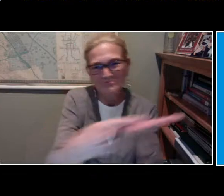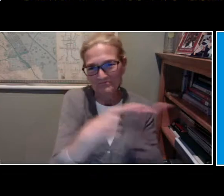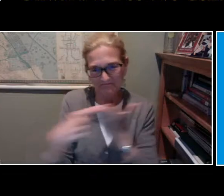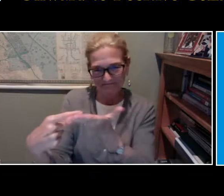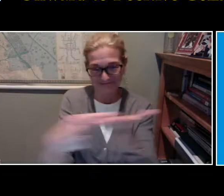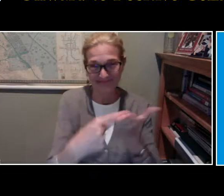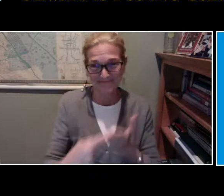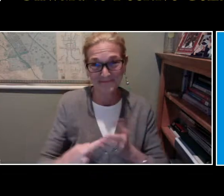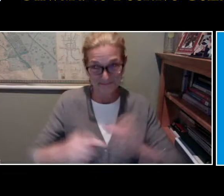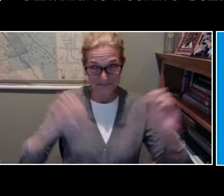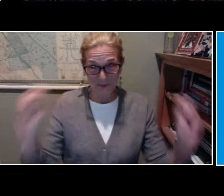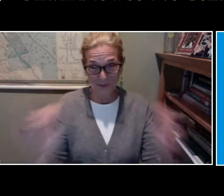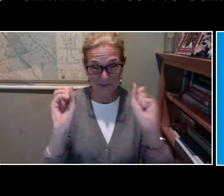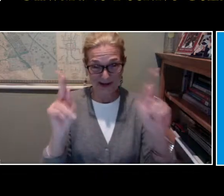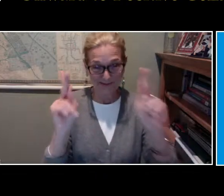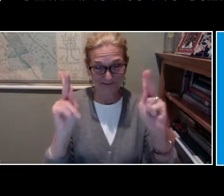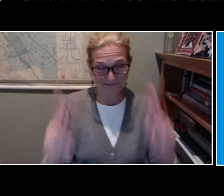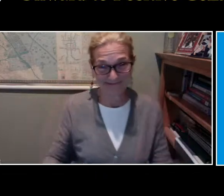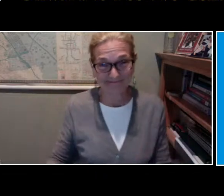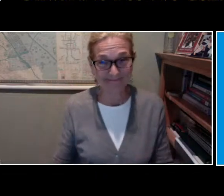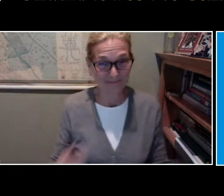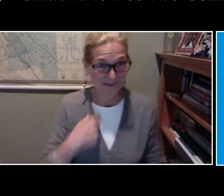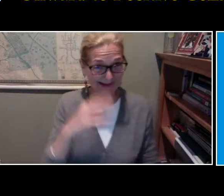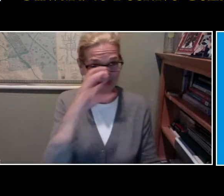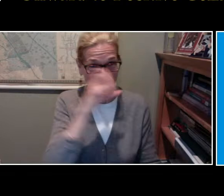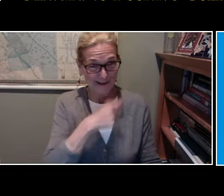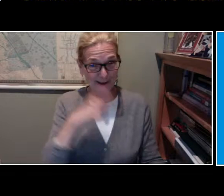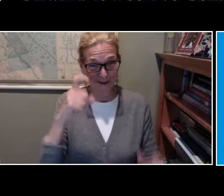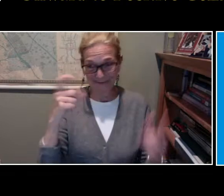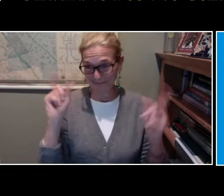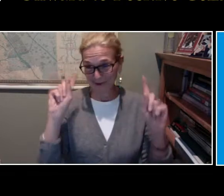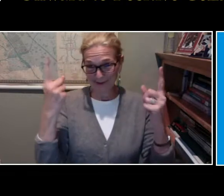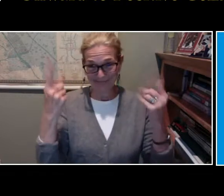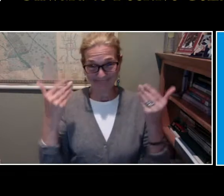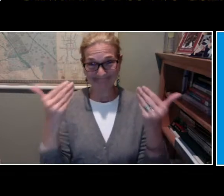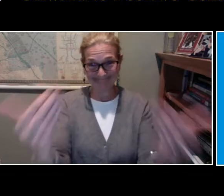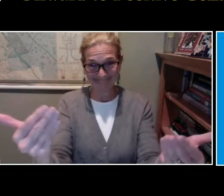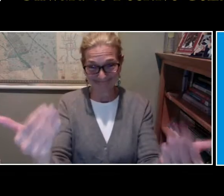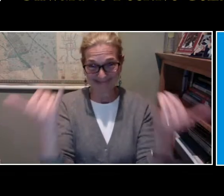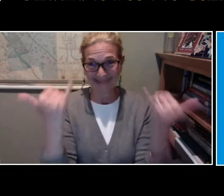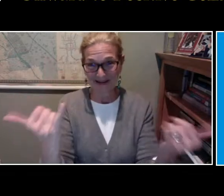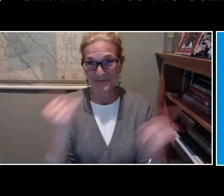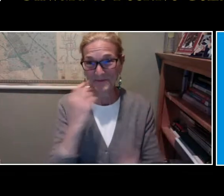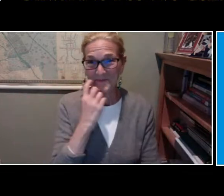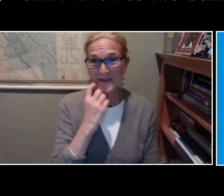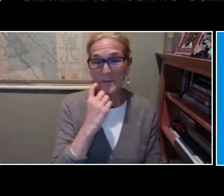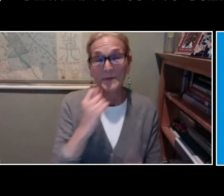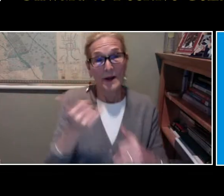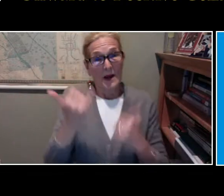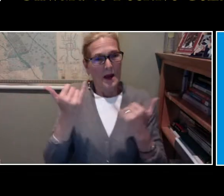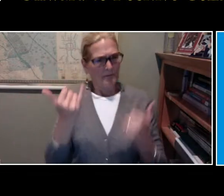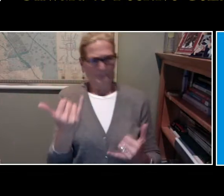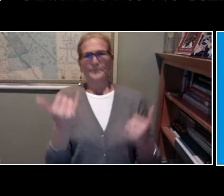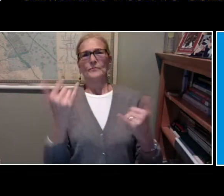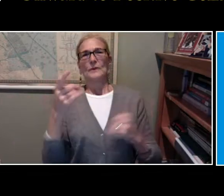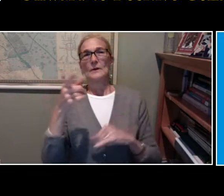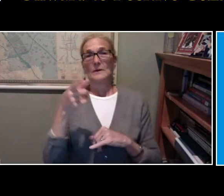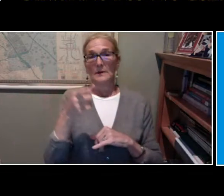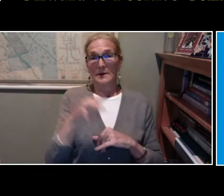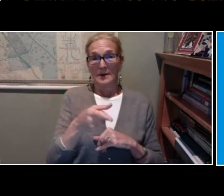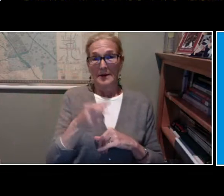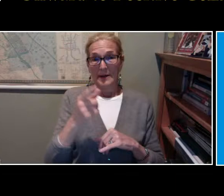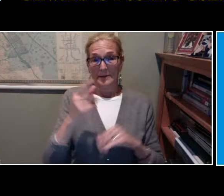30 minutes for more of an open discussion and questions and answers. Okay, so I guess I'm going to get started.